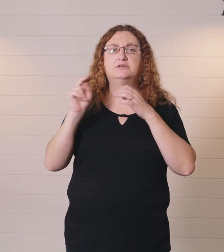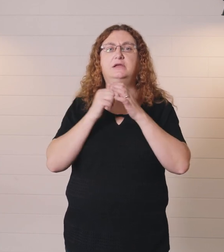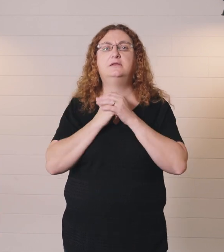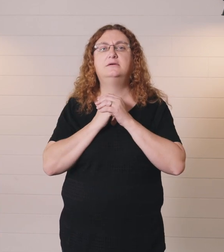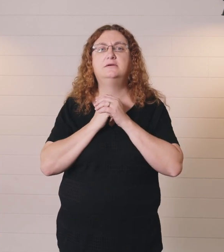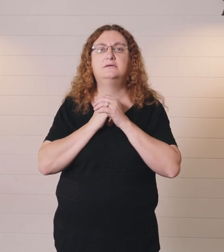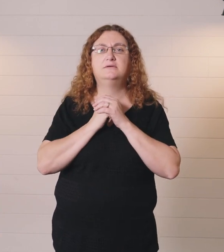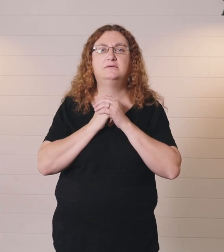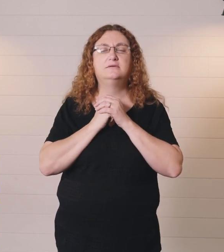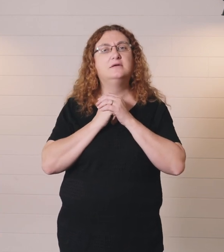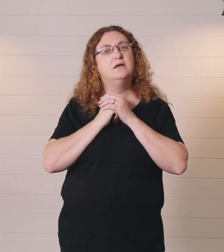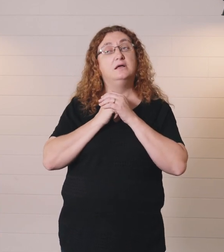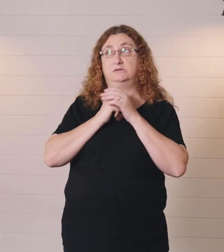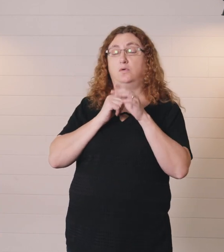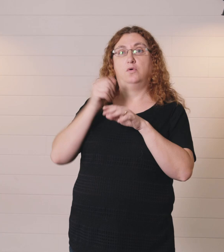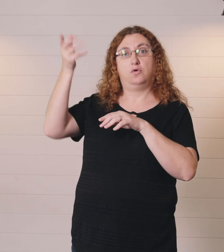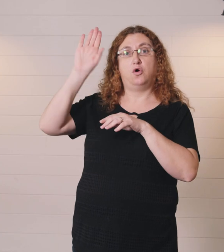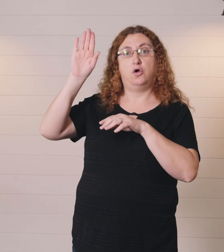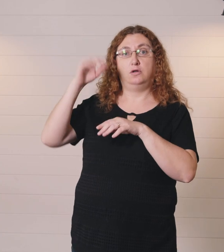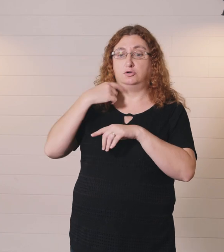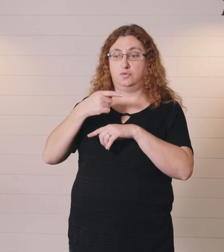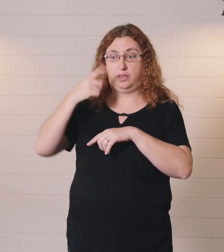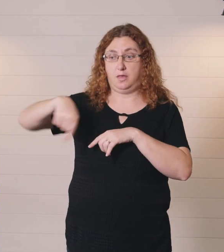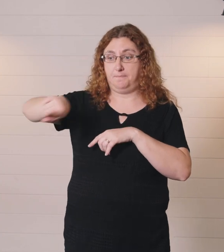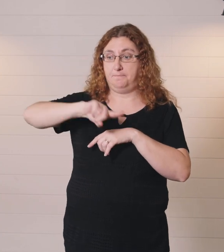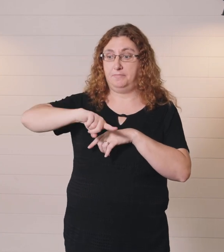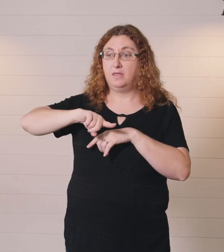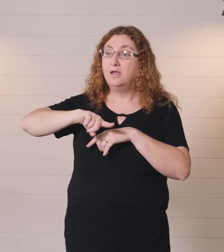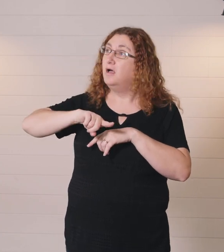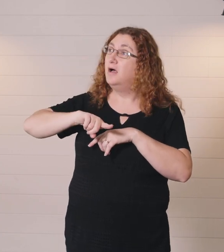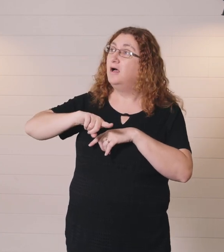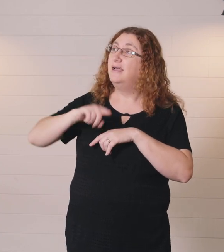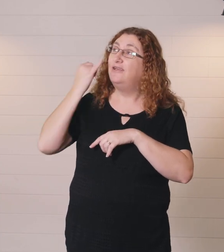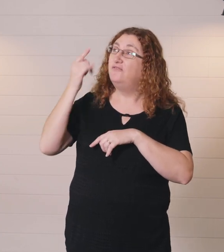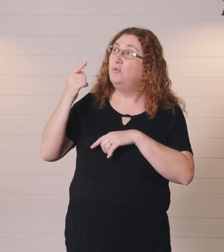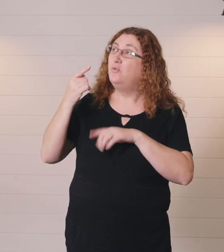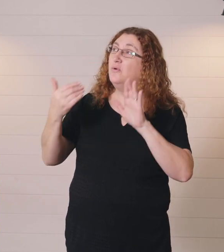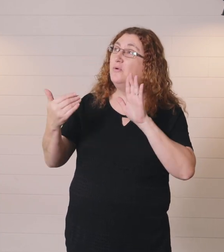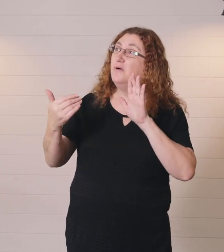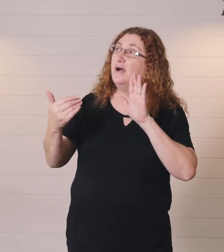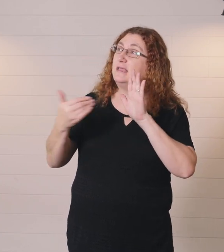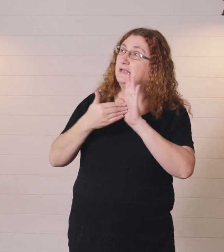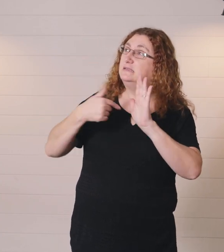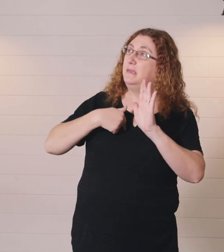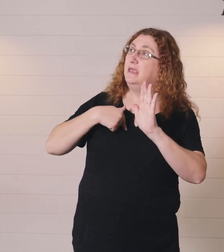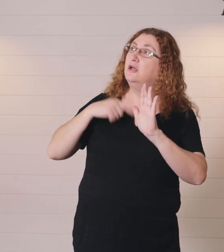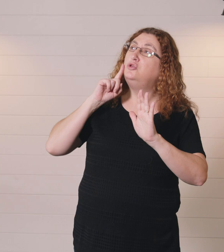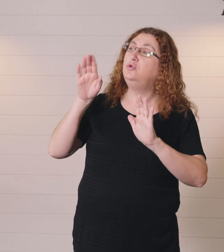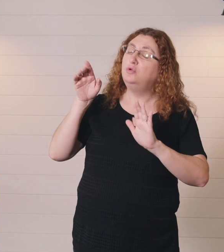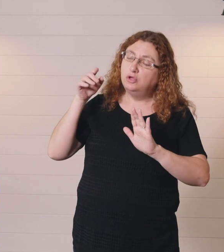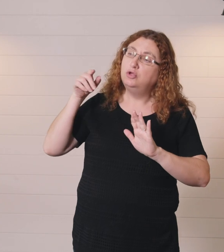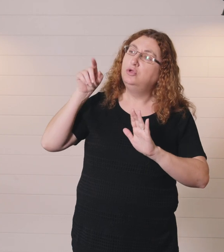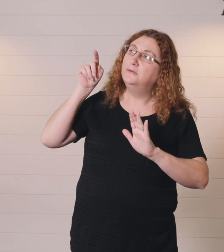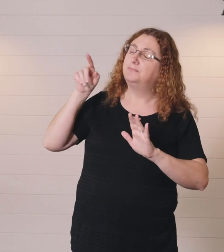them in advance, once you are settled in this land, if the day comes you forget me, you rebel against me, you sin against me, you will